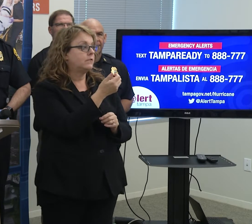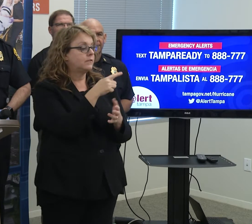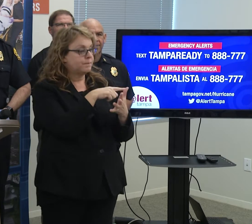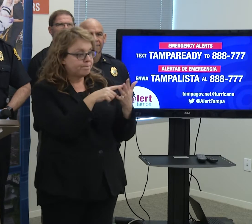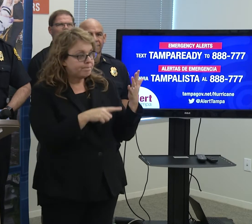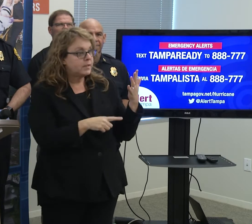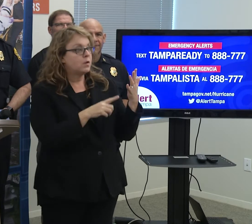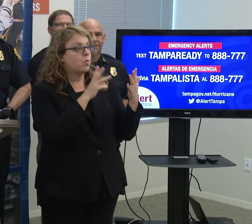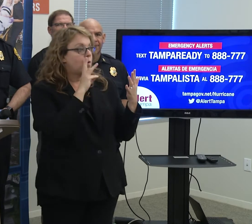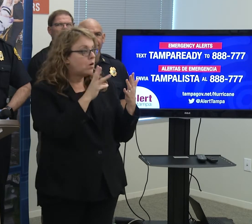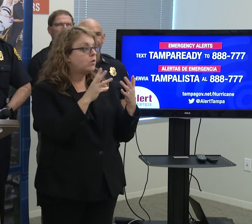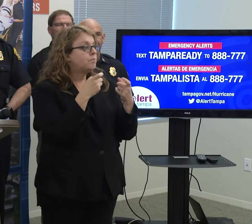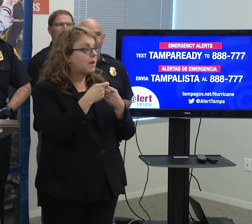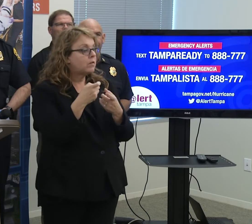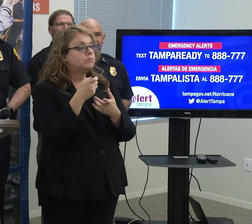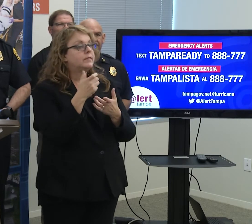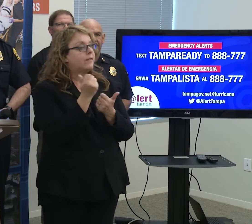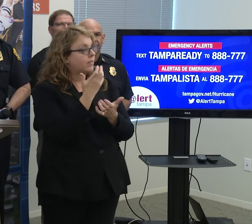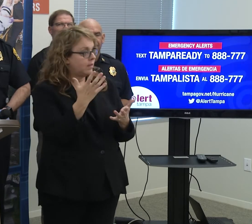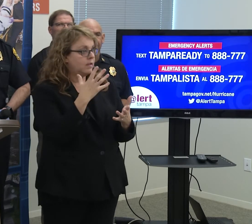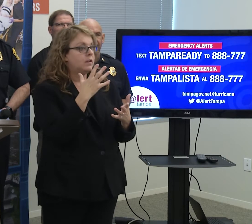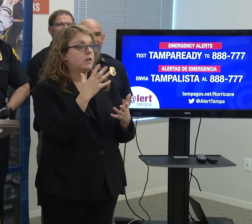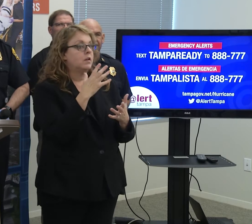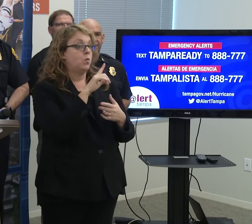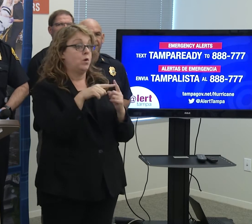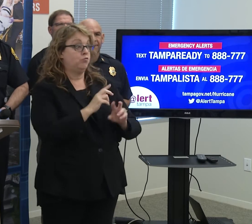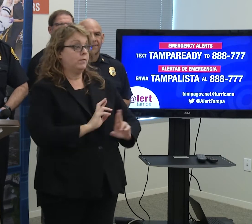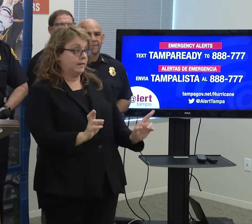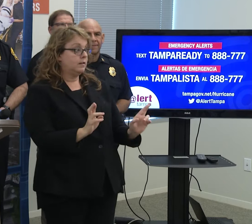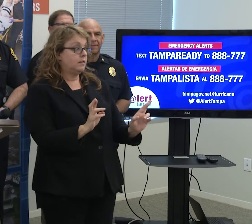place to make those moves when the move is needed.